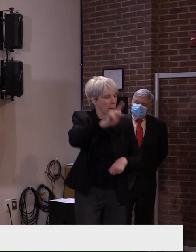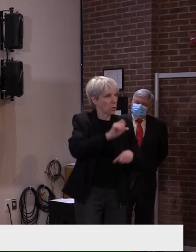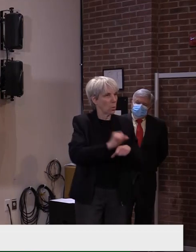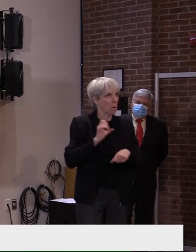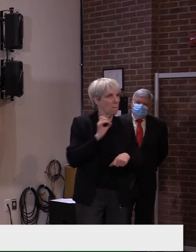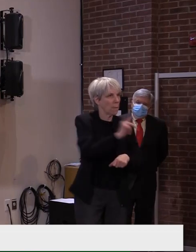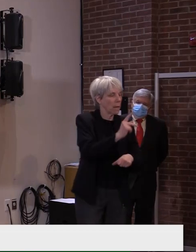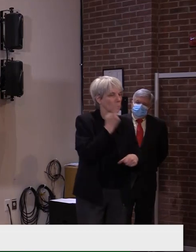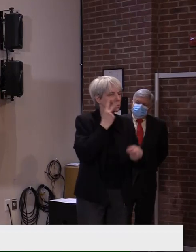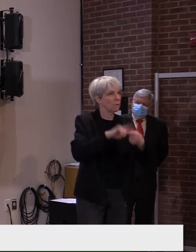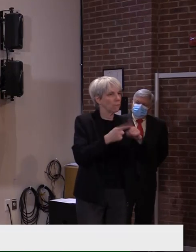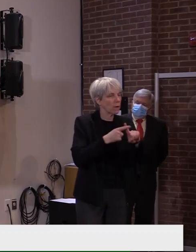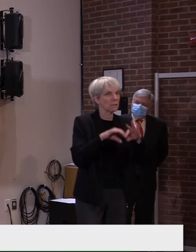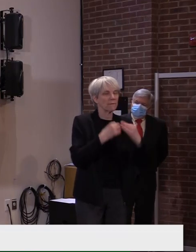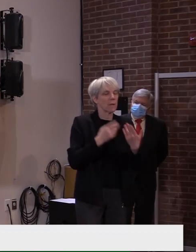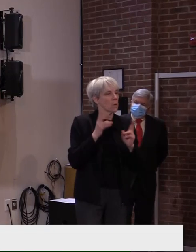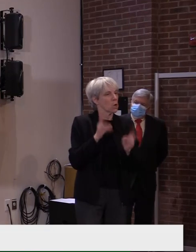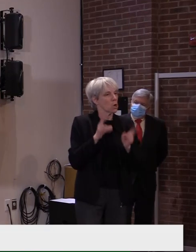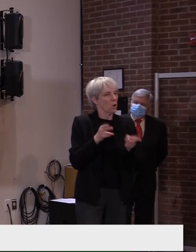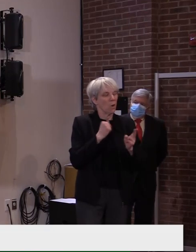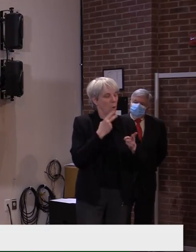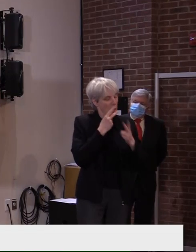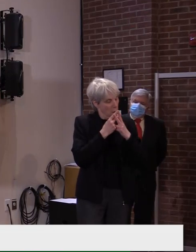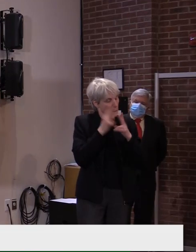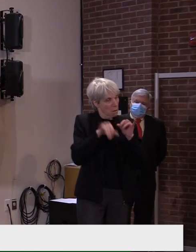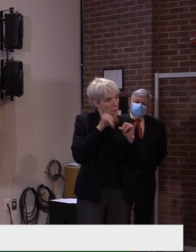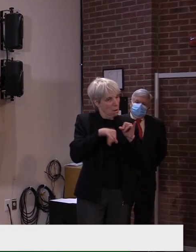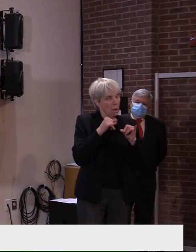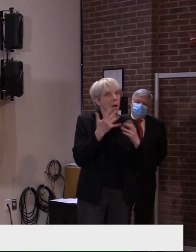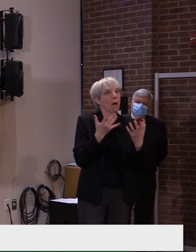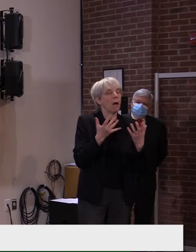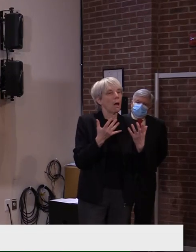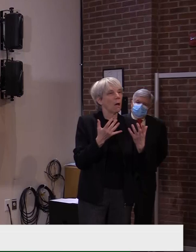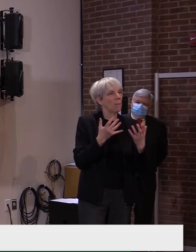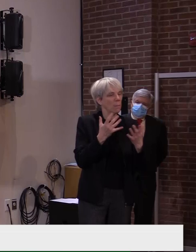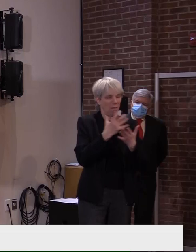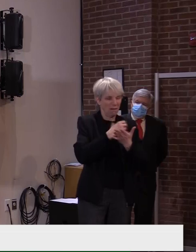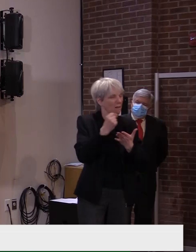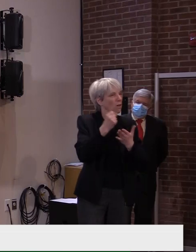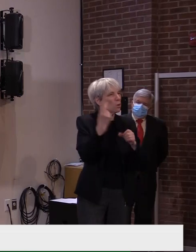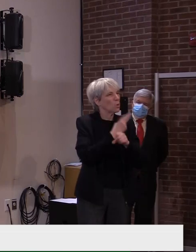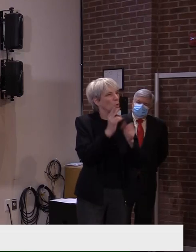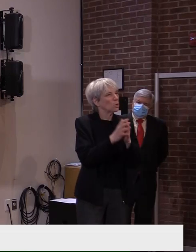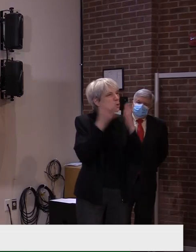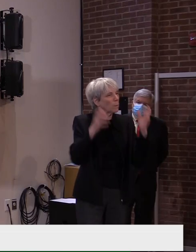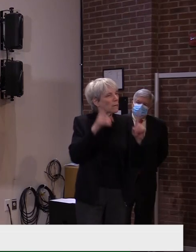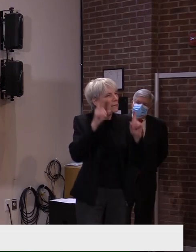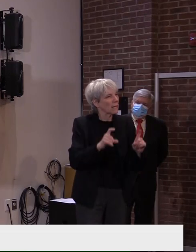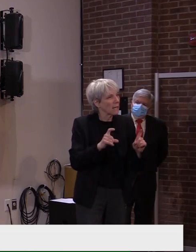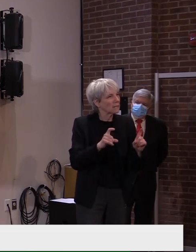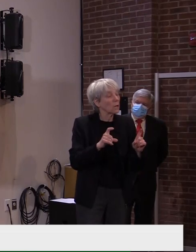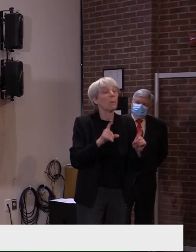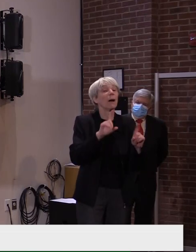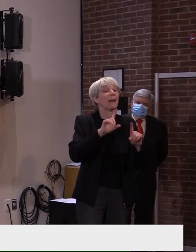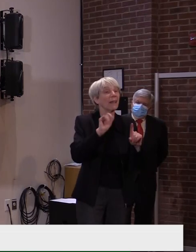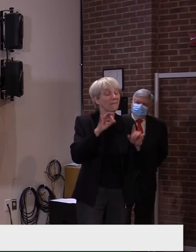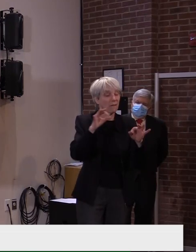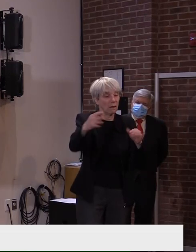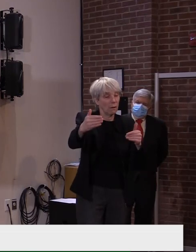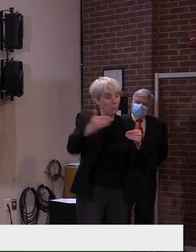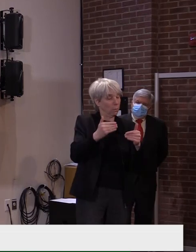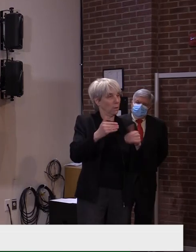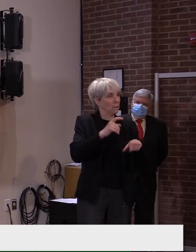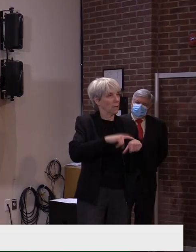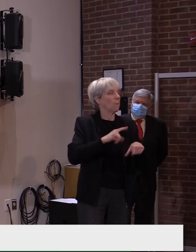heard for most of this. Just to give you some of that context. So supply issues, how does that factor in when it